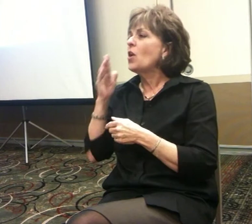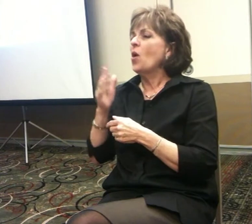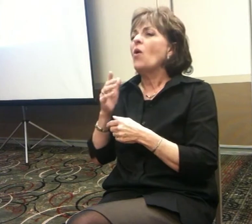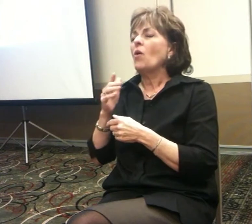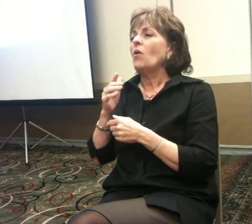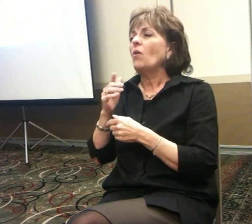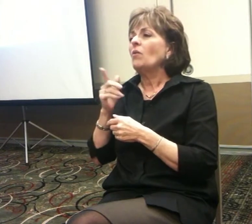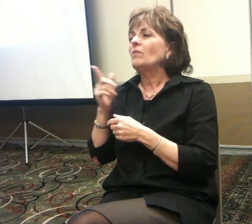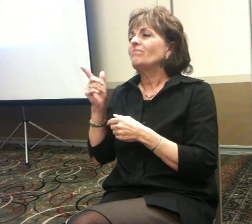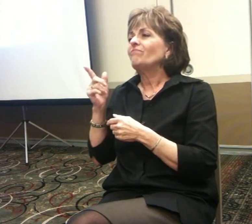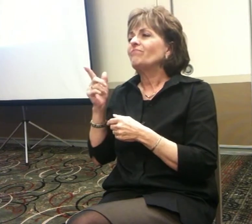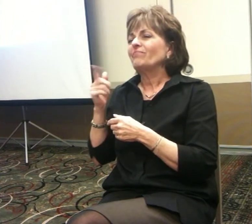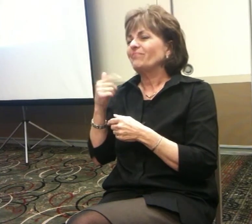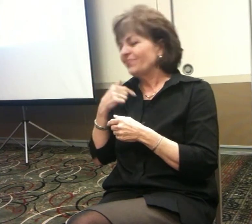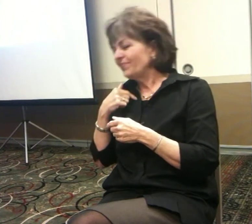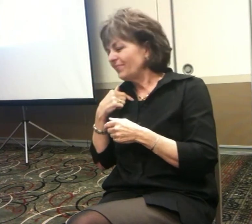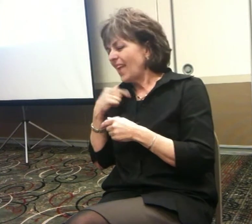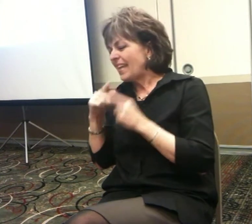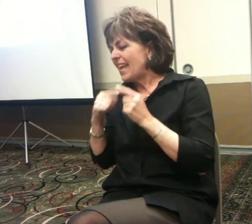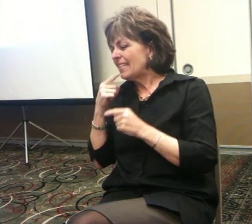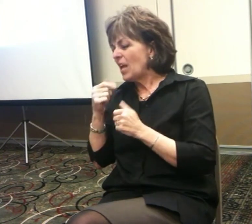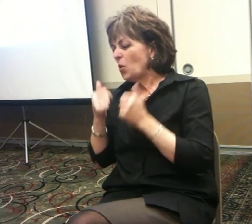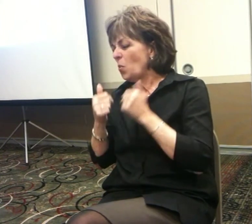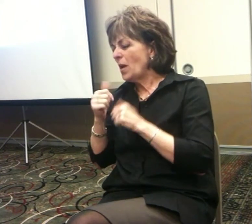but I really can't tell you what task it would be.